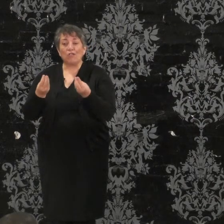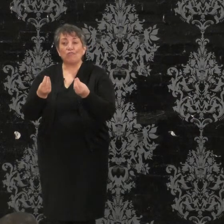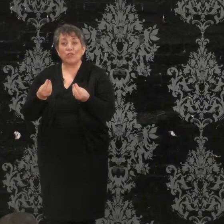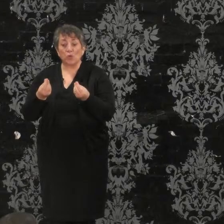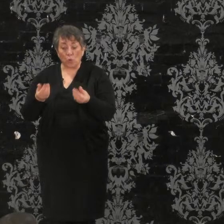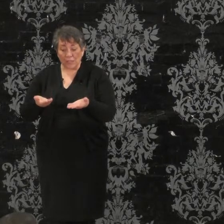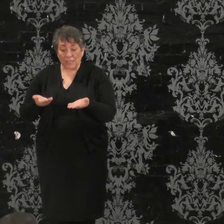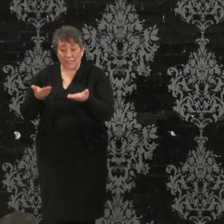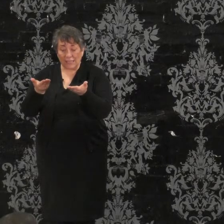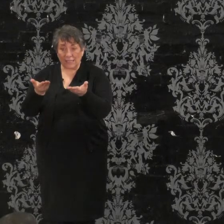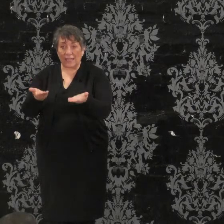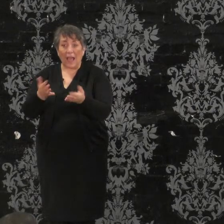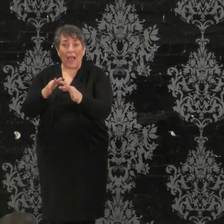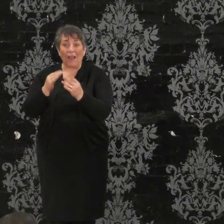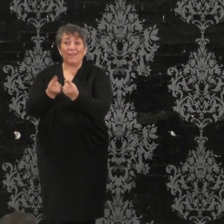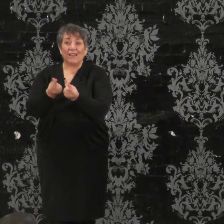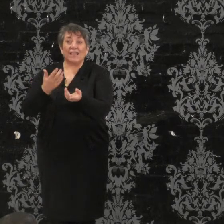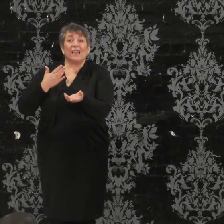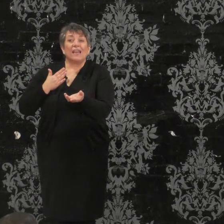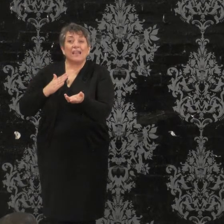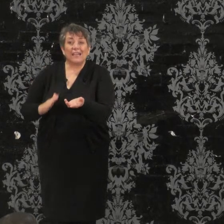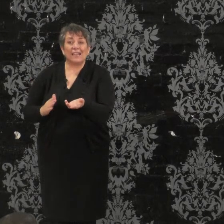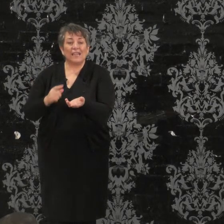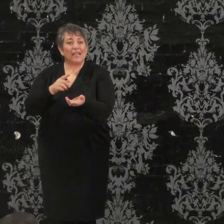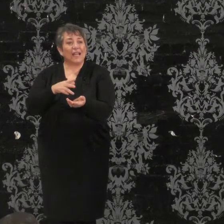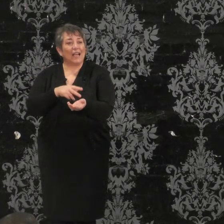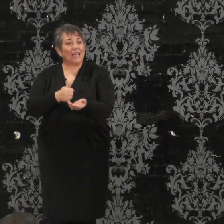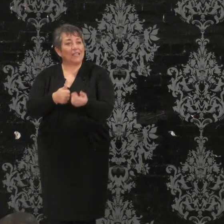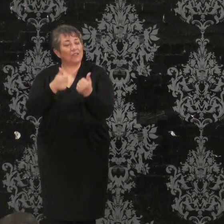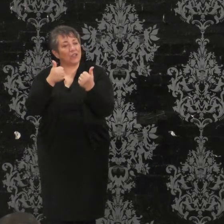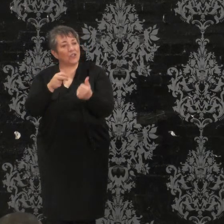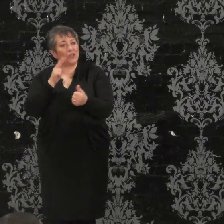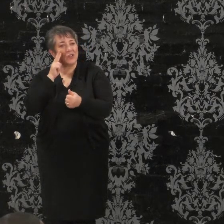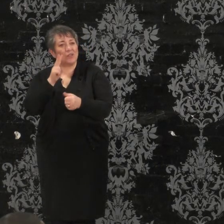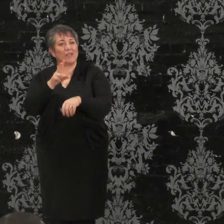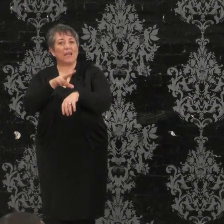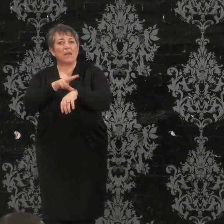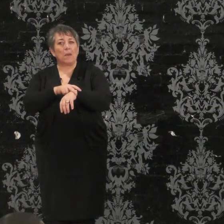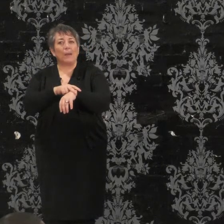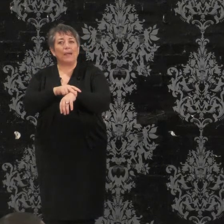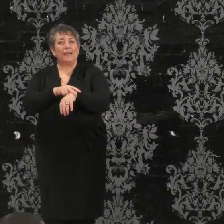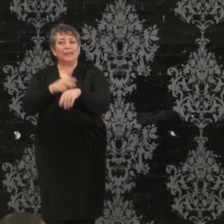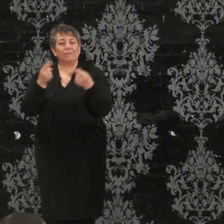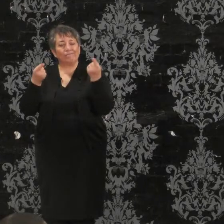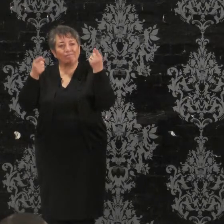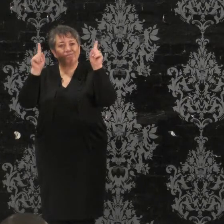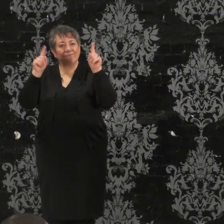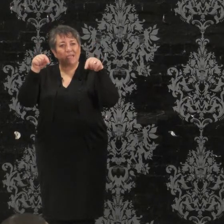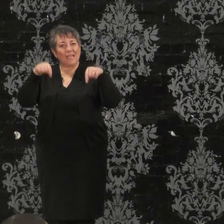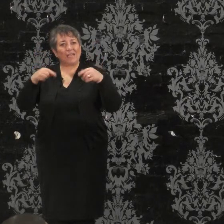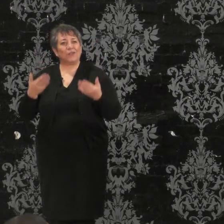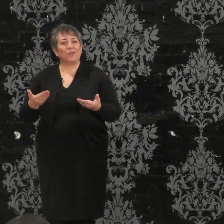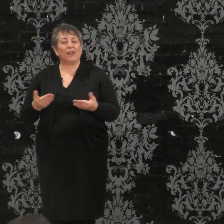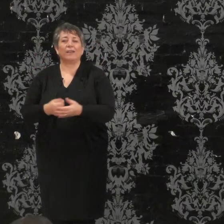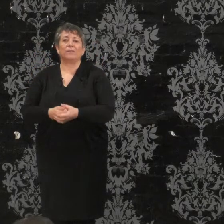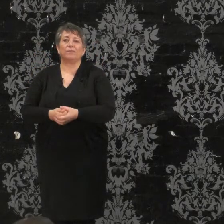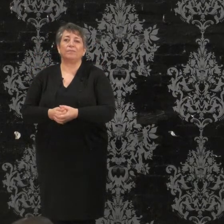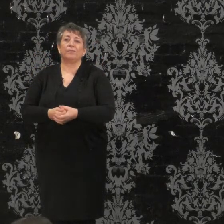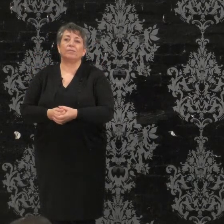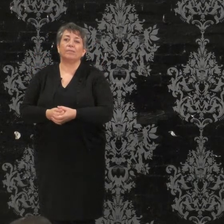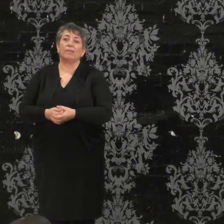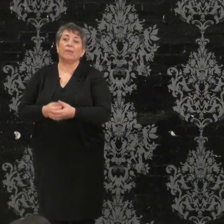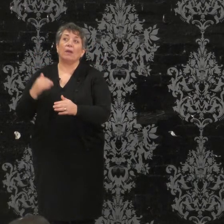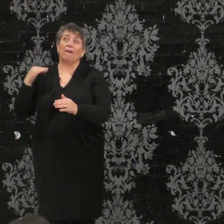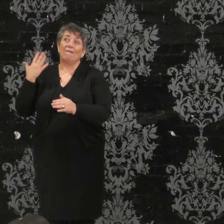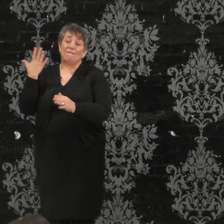it's really good to have Commander Al Murray here today, along with other police colleagues. Over the last 5